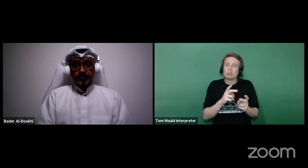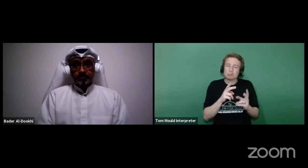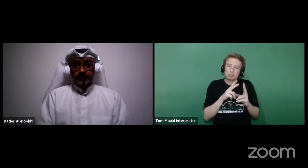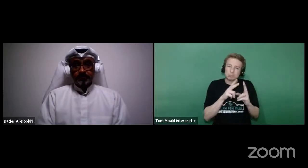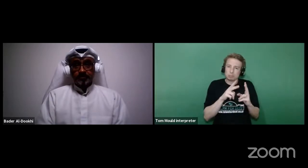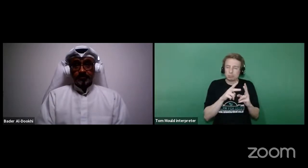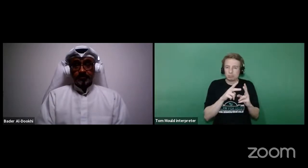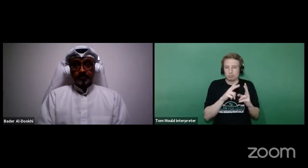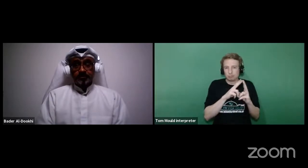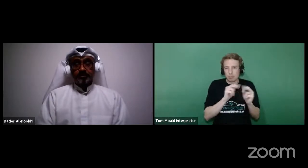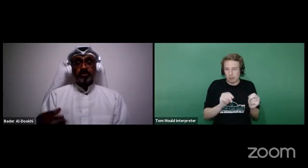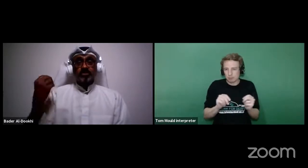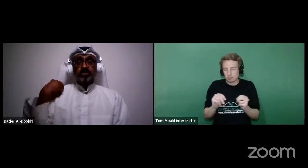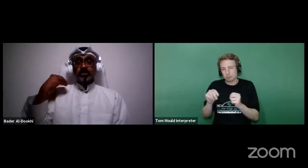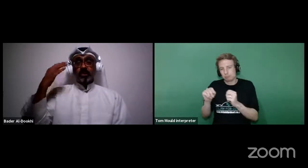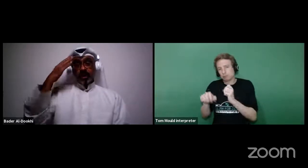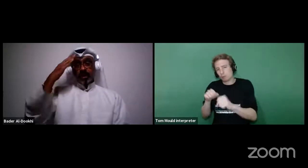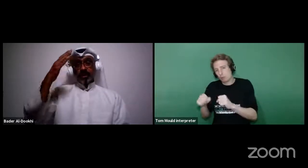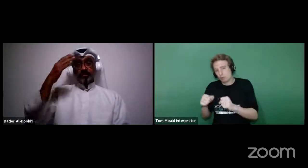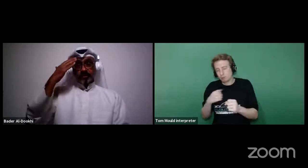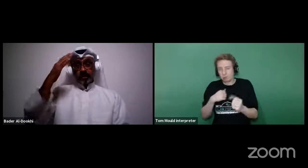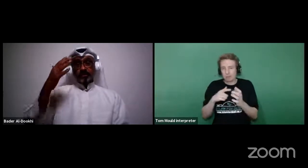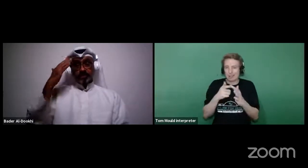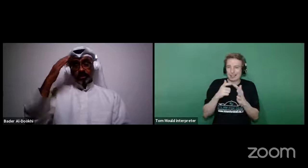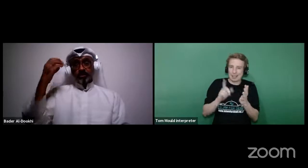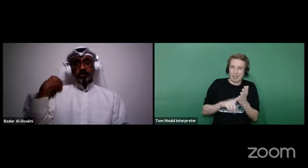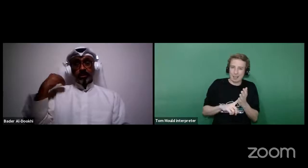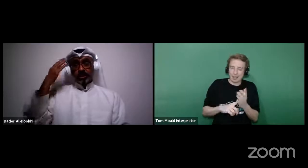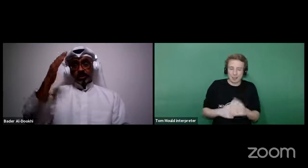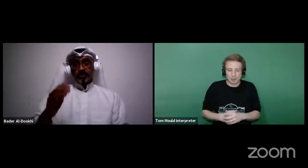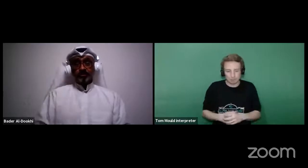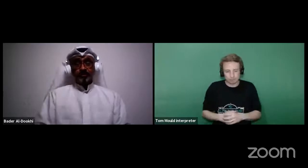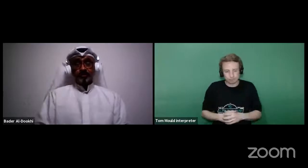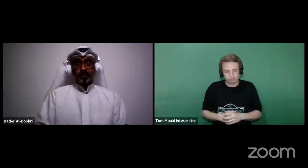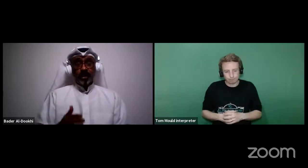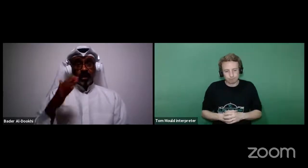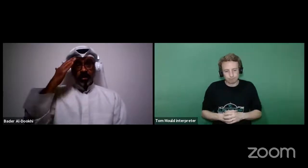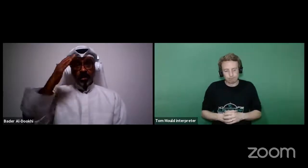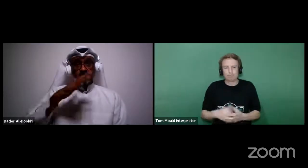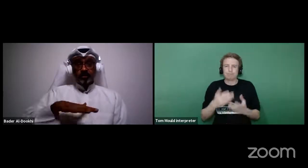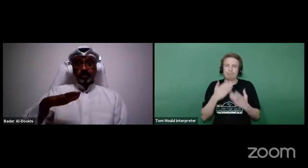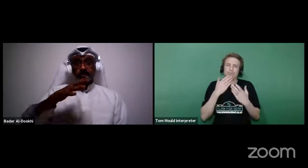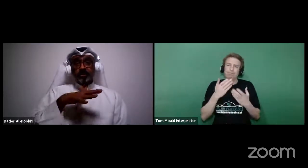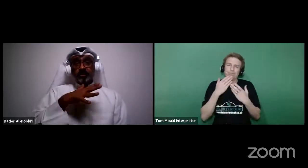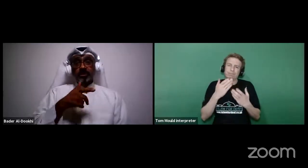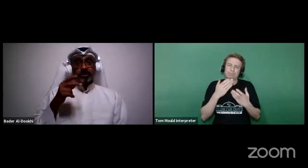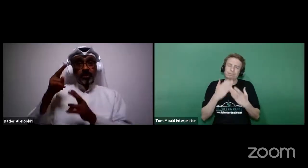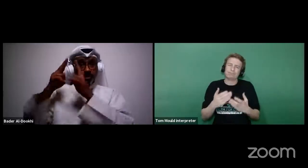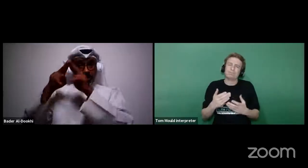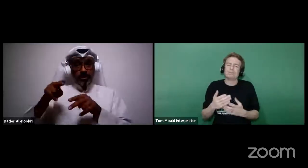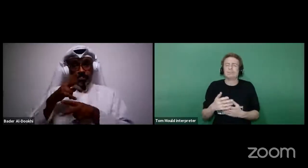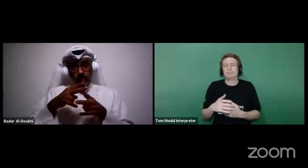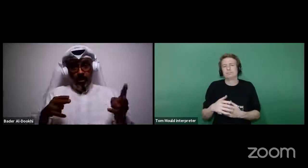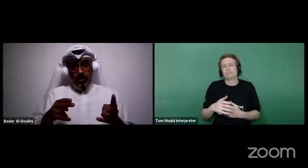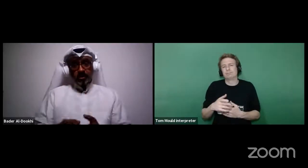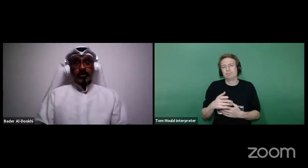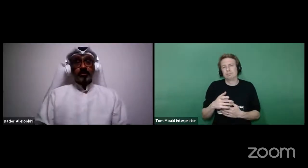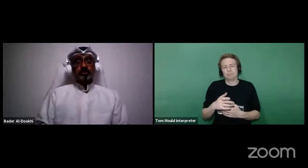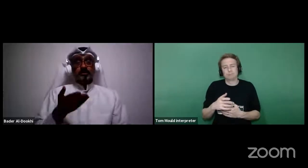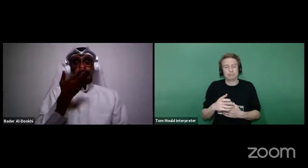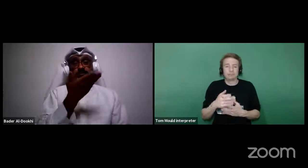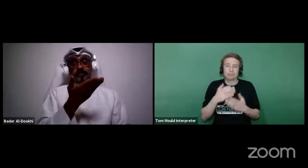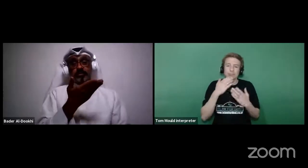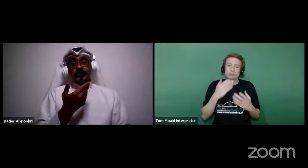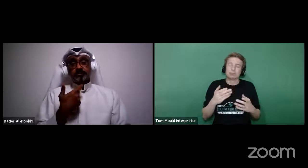Okay, Jazakallah khair. Jazakallah khair, everybody. Thank you again, Sheikh Badar from Kuwait. We'll see you again,